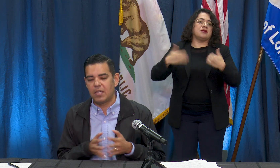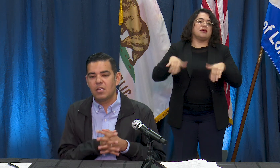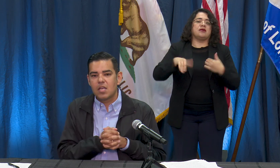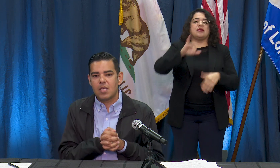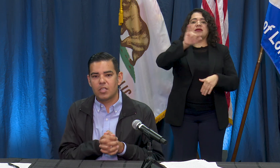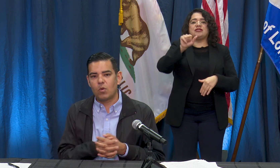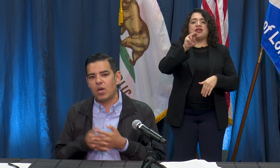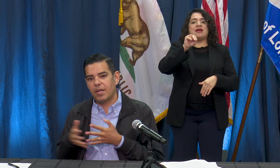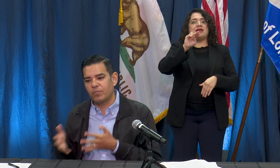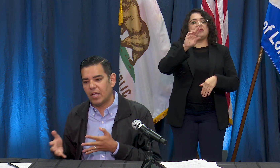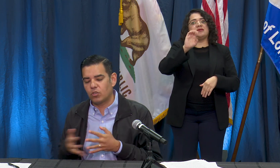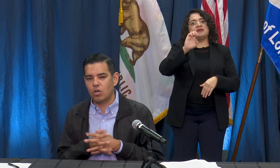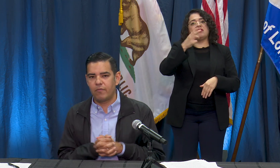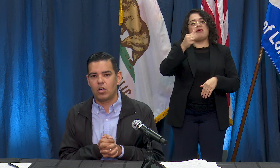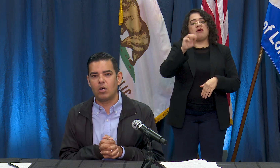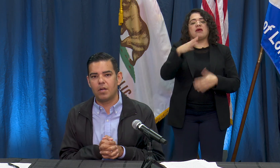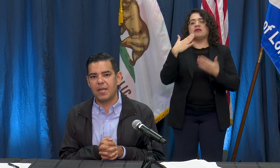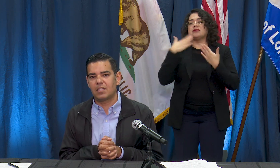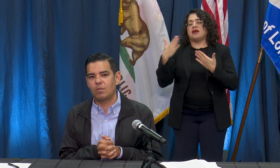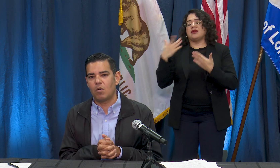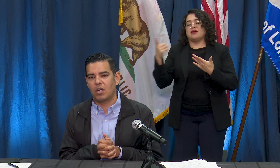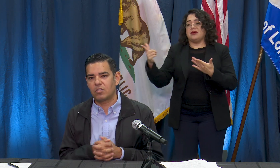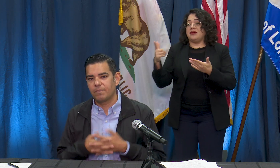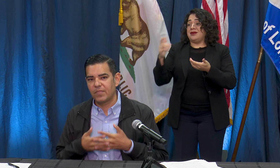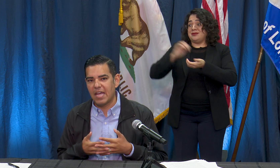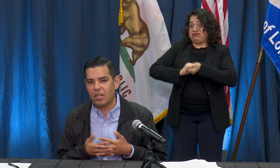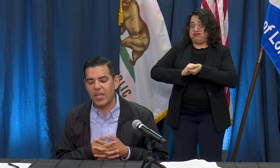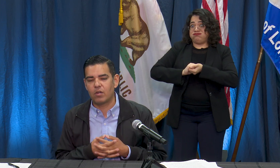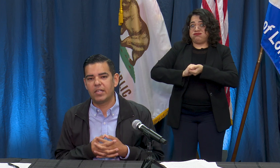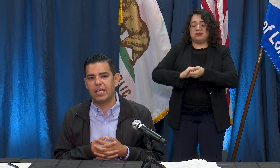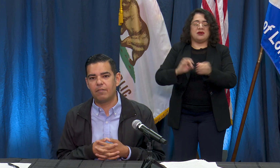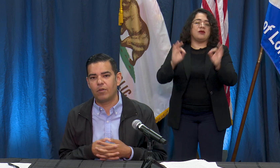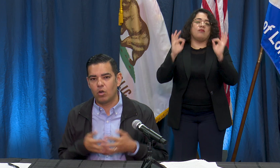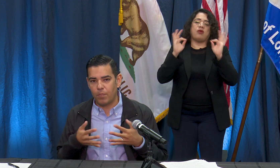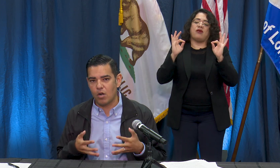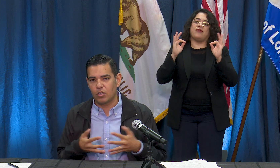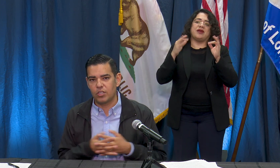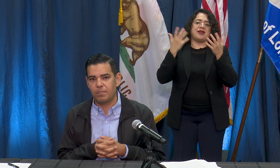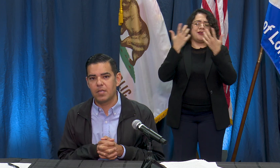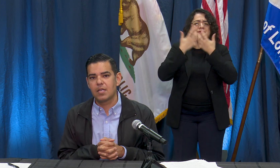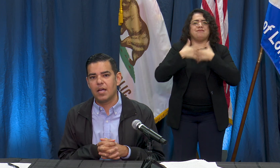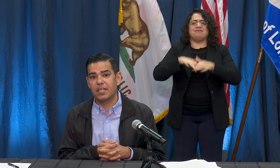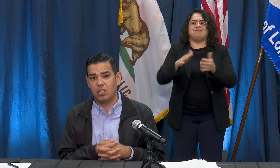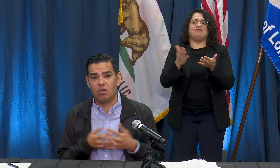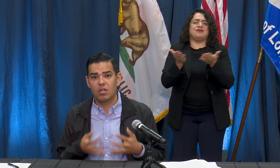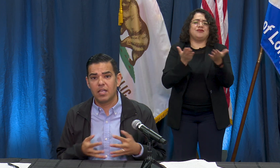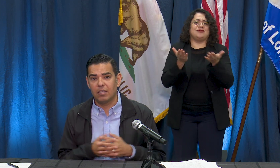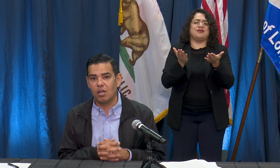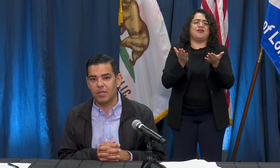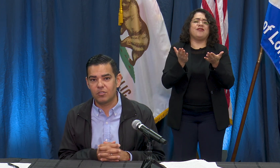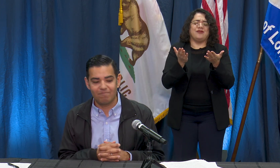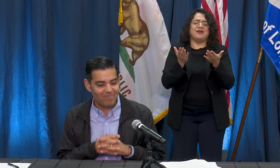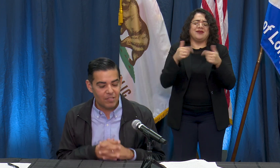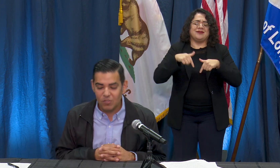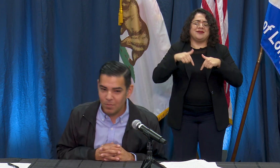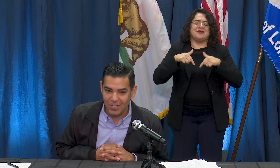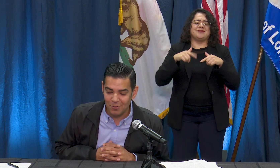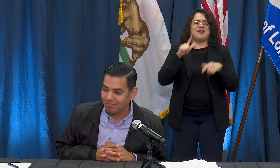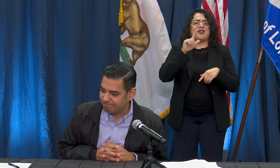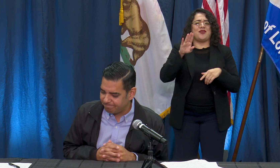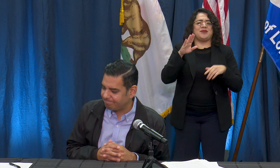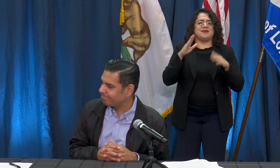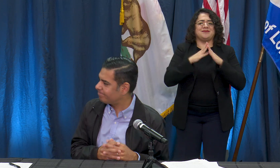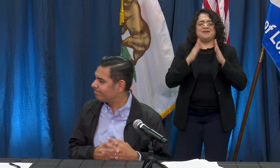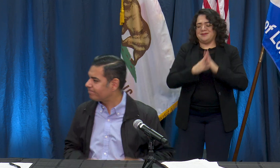getting it open. And so I want to turn it over to her to make some remarks and thank her again for her partnership here in Long Beach.